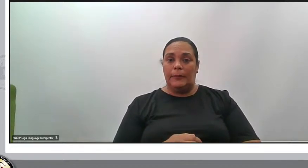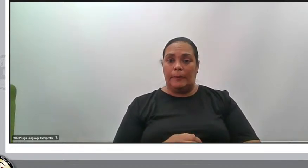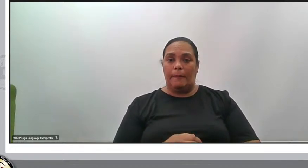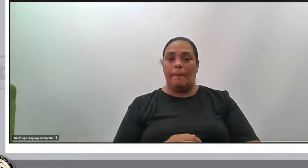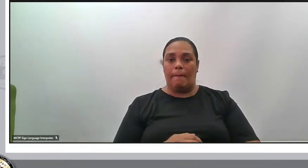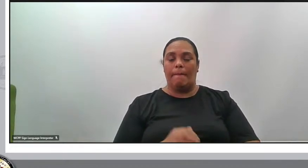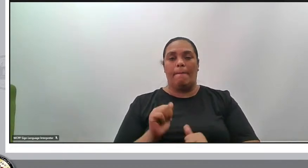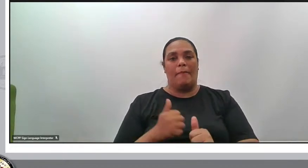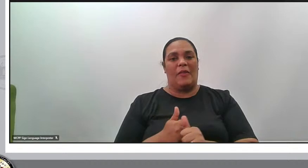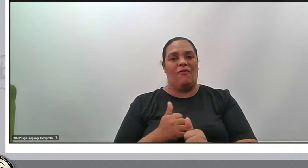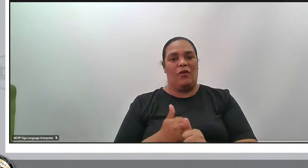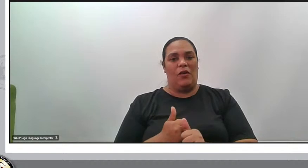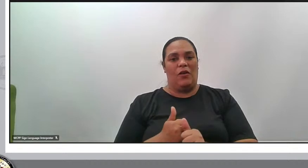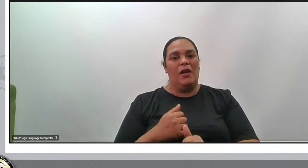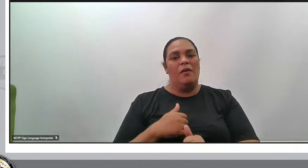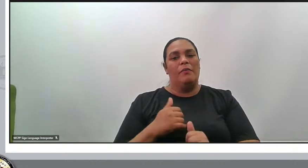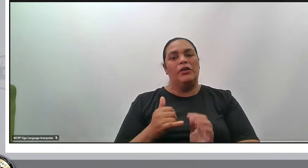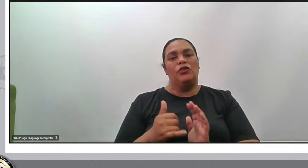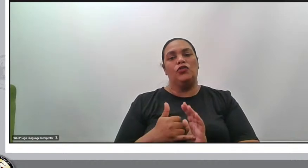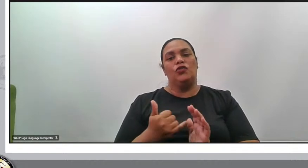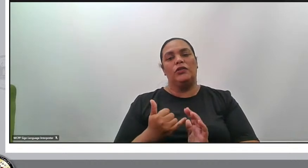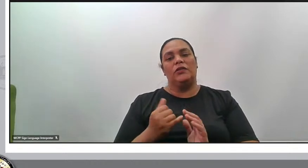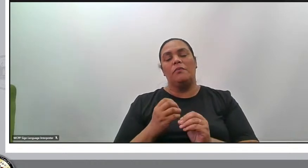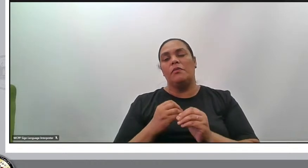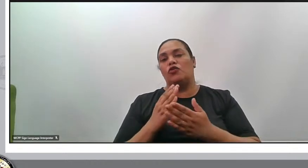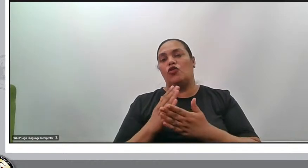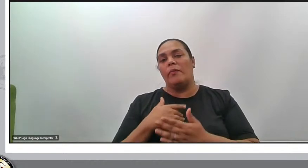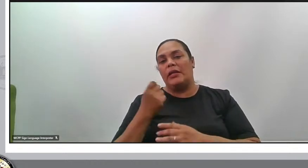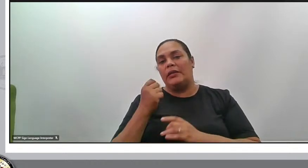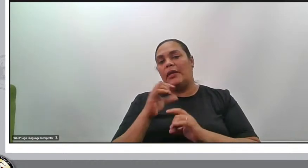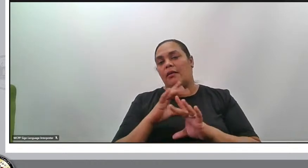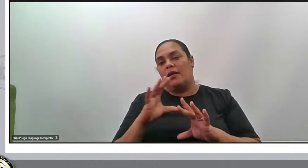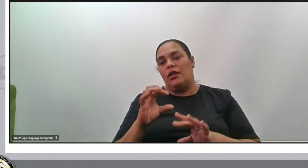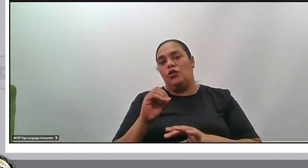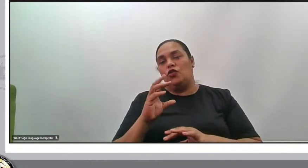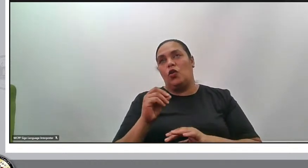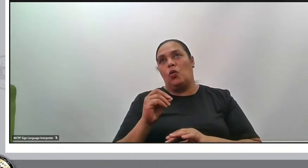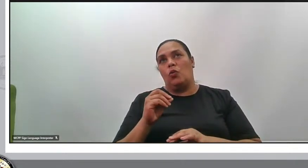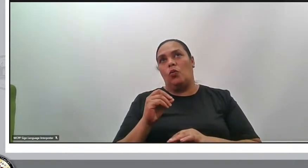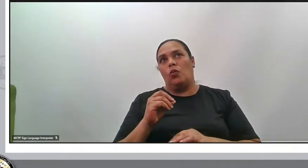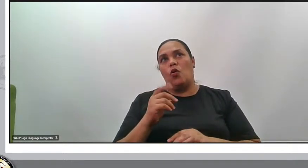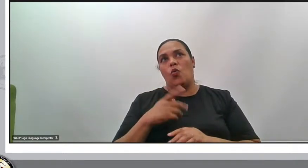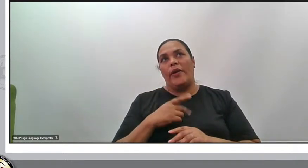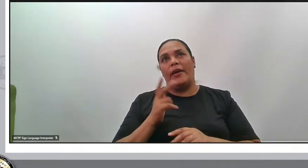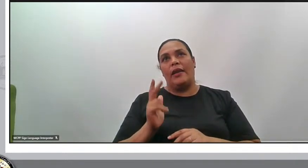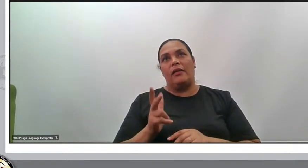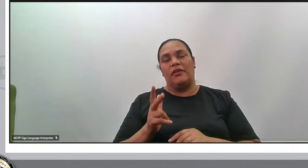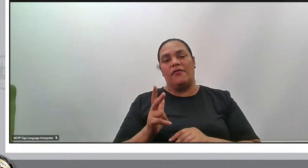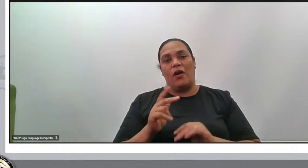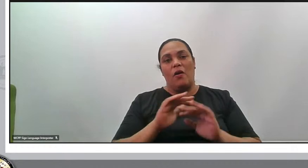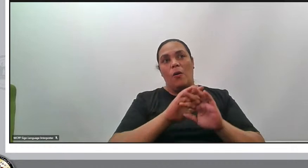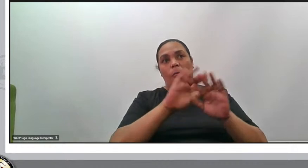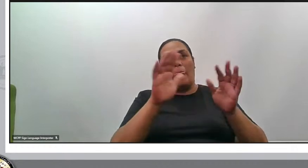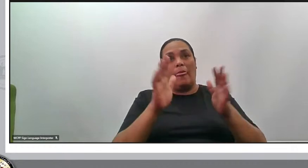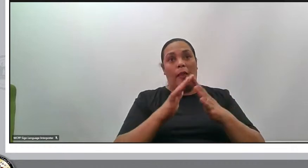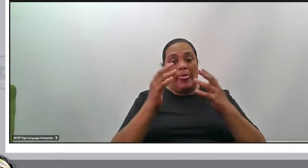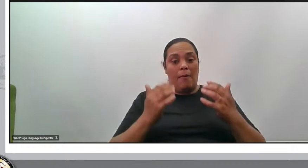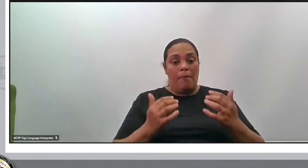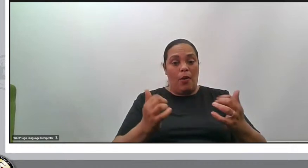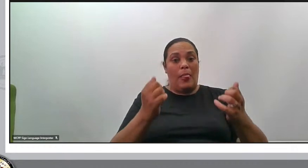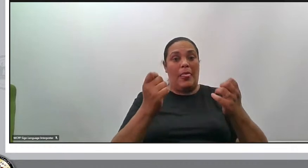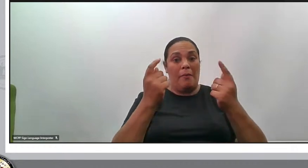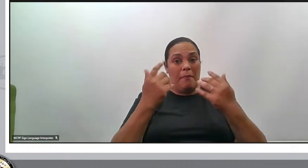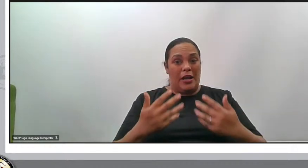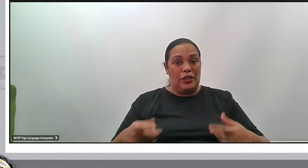Yes, it's a follow-up question. Chair, I just want to make sure I'm understanding correctly. Are we classifying the whole Parliament budget as